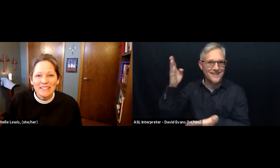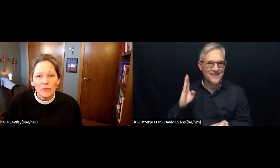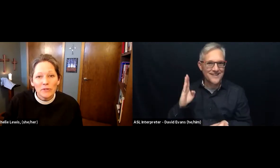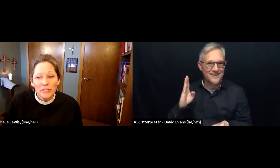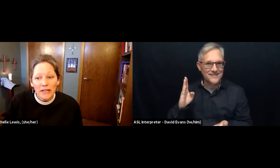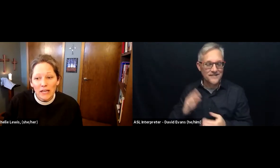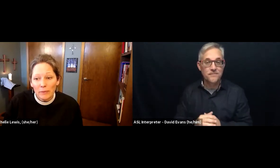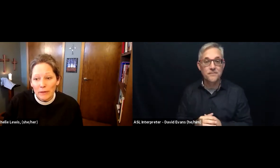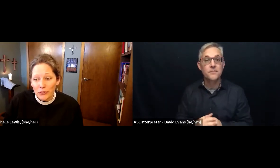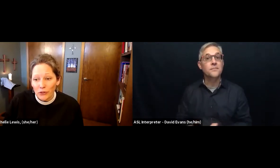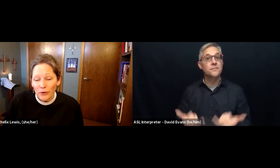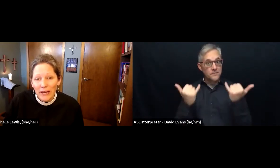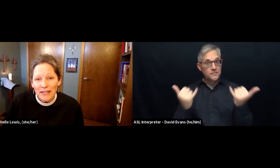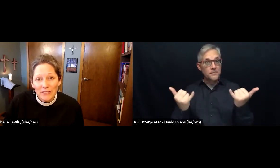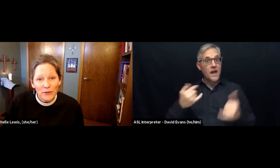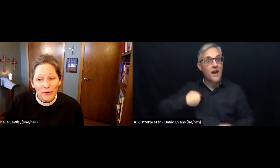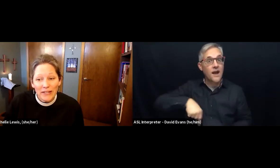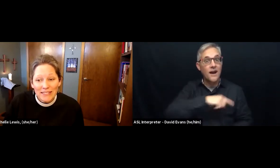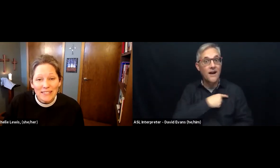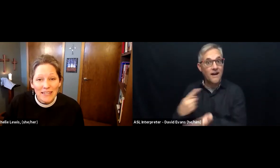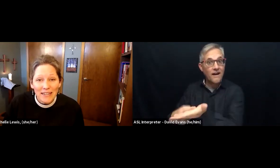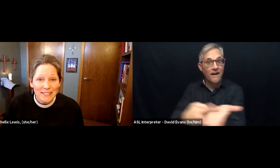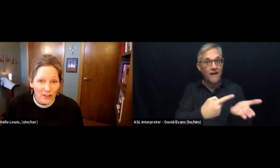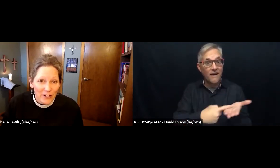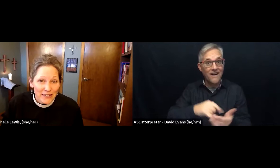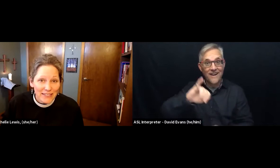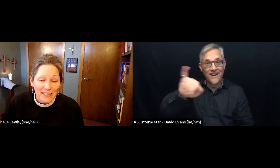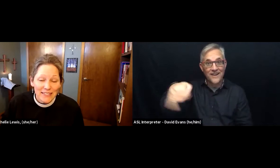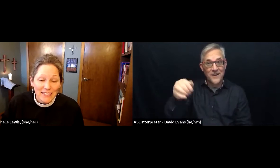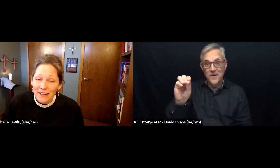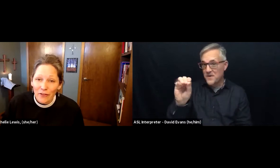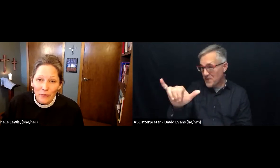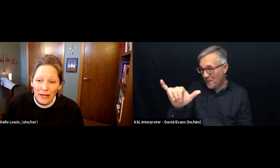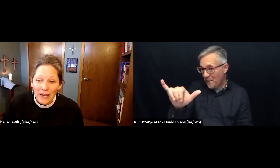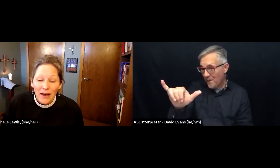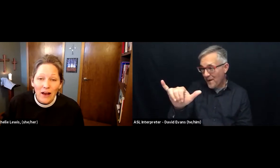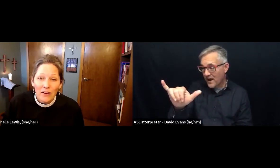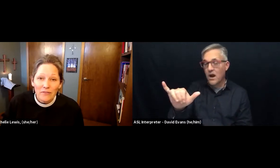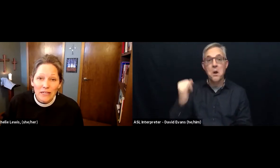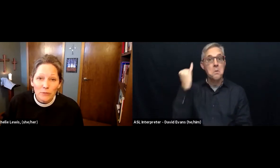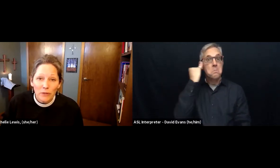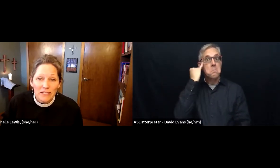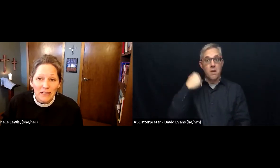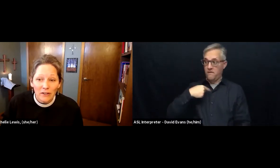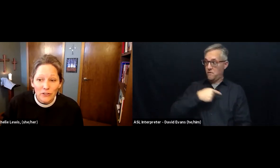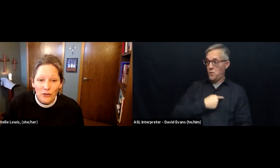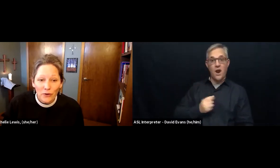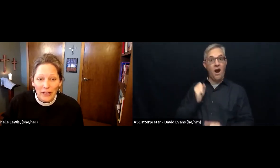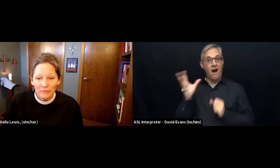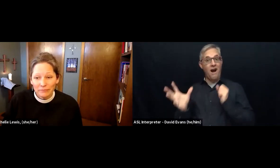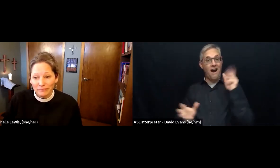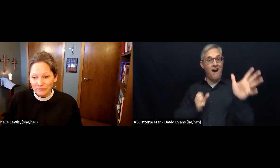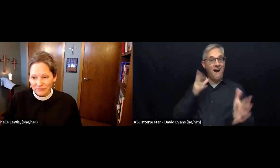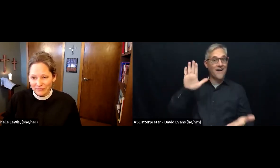And today we're talking about joy. And so in singing songs, it's another way of expressing our